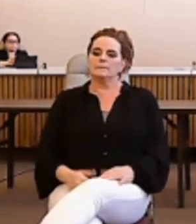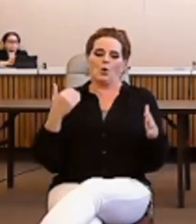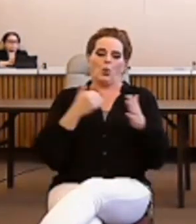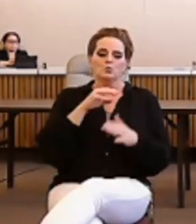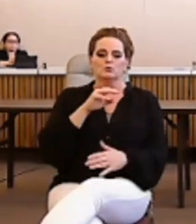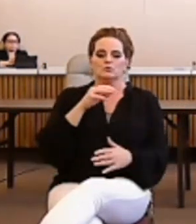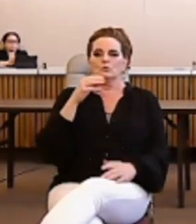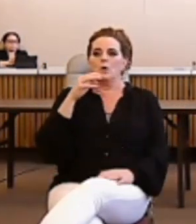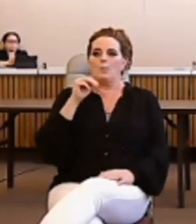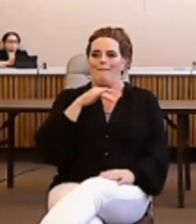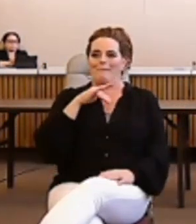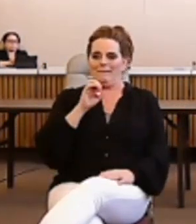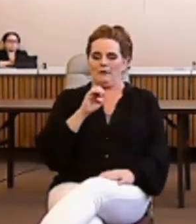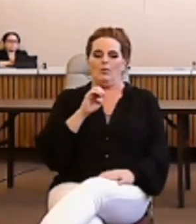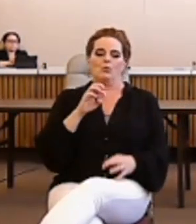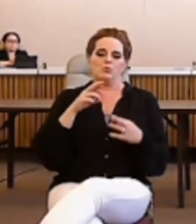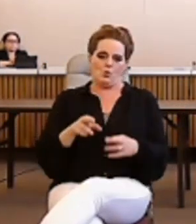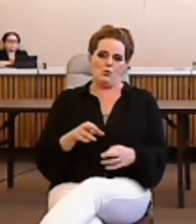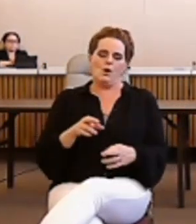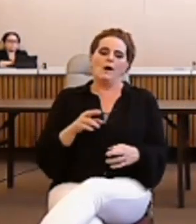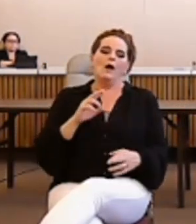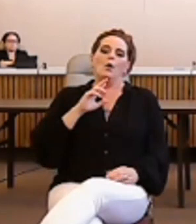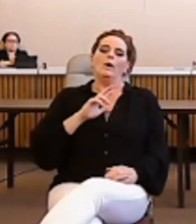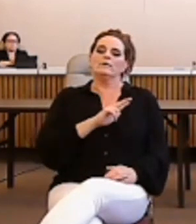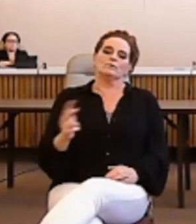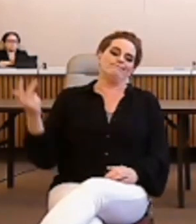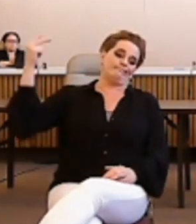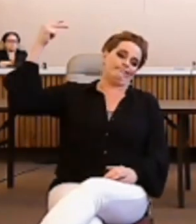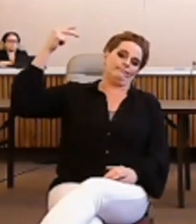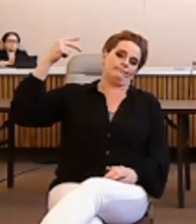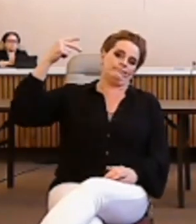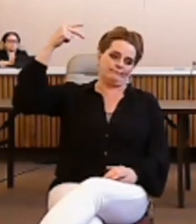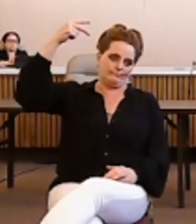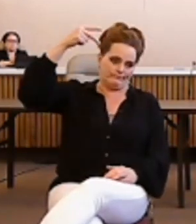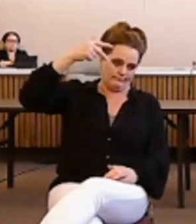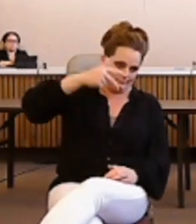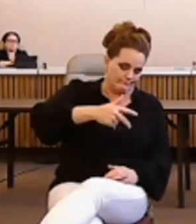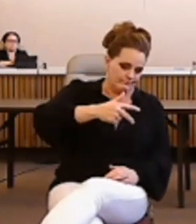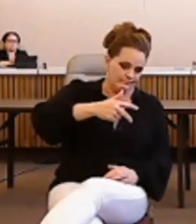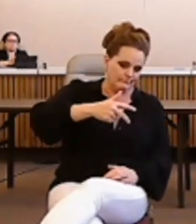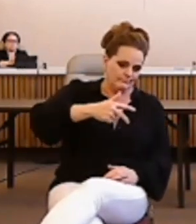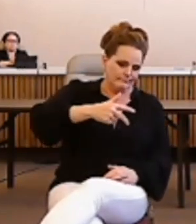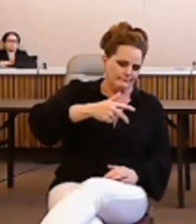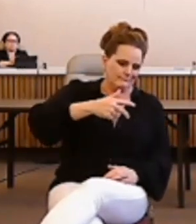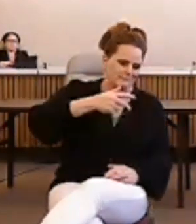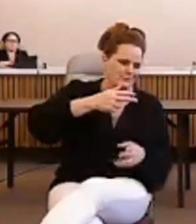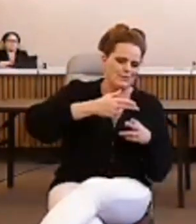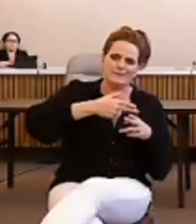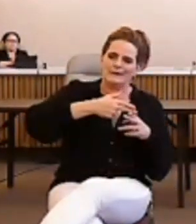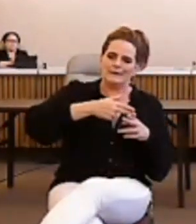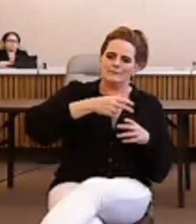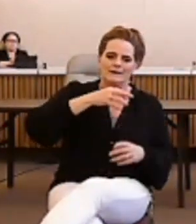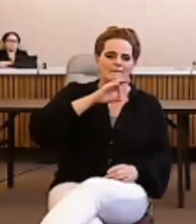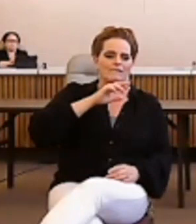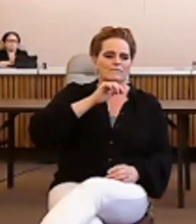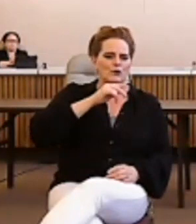As you come down the hill on Erie Station Road, you then hit was it a Frontier facility?